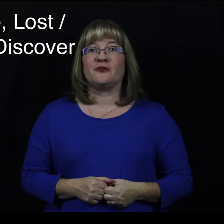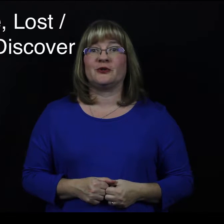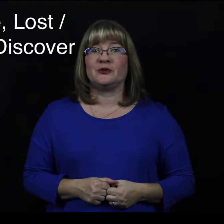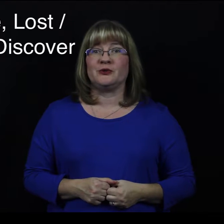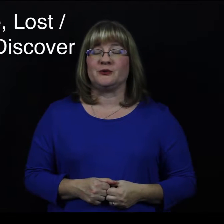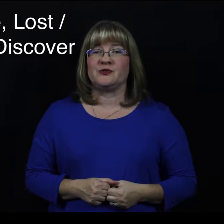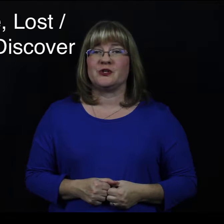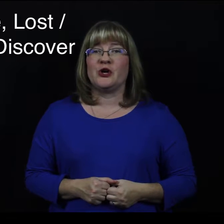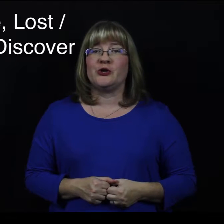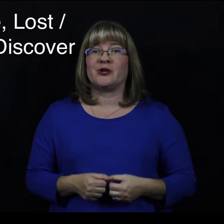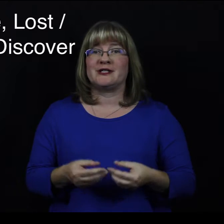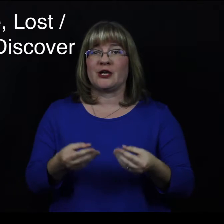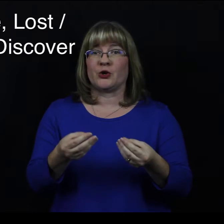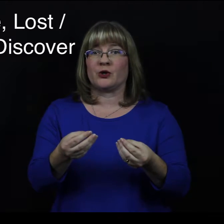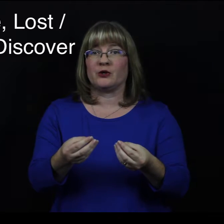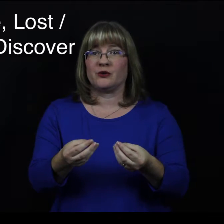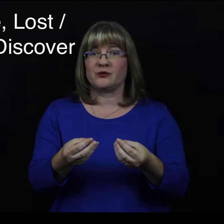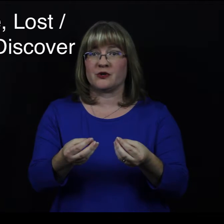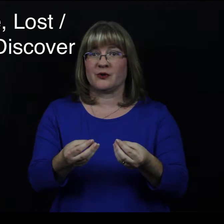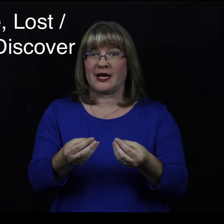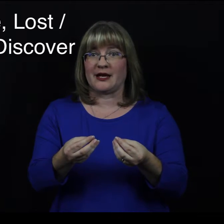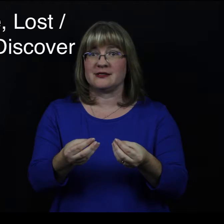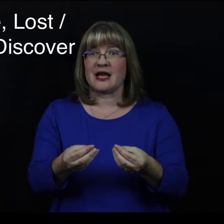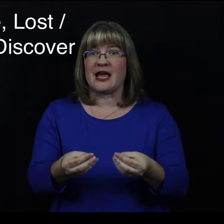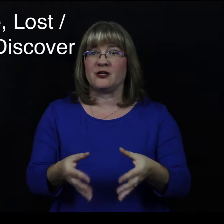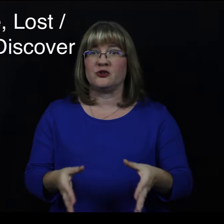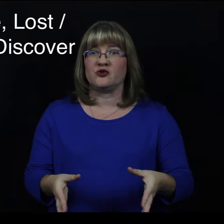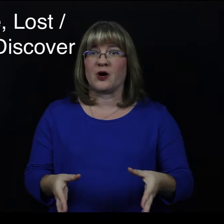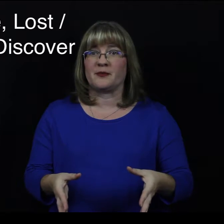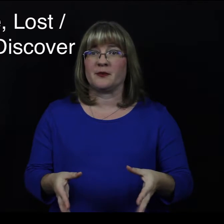For lose, you're going to take your closed O hands and drop them.